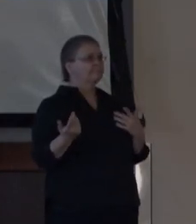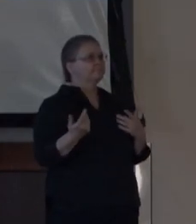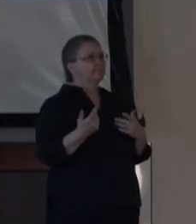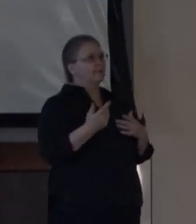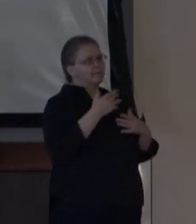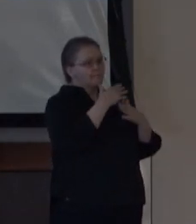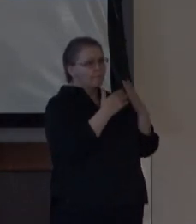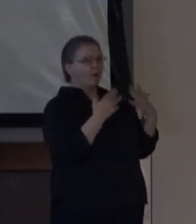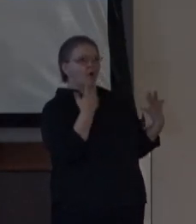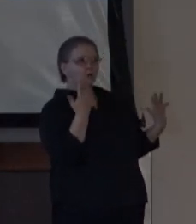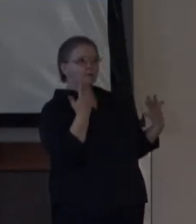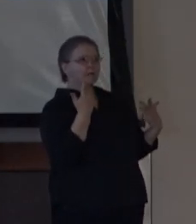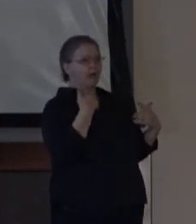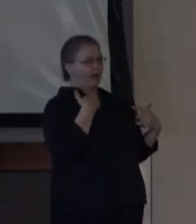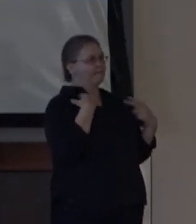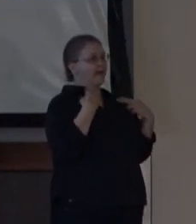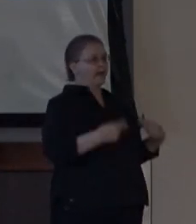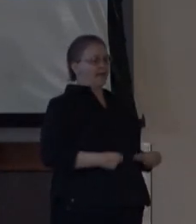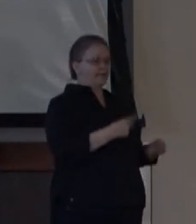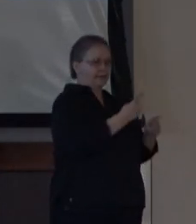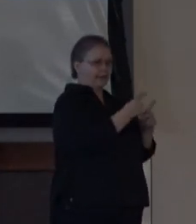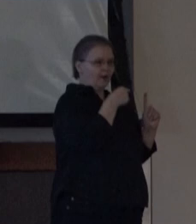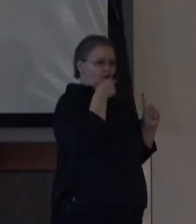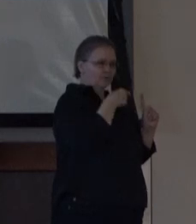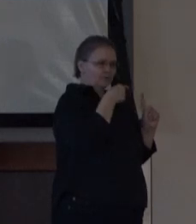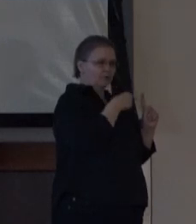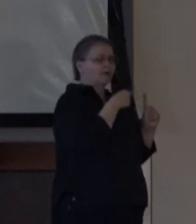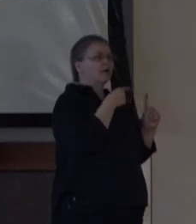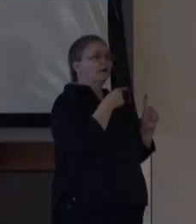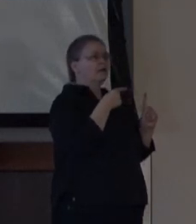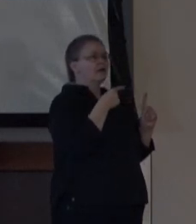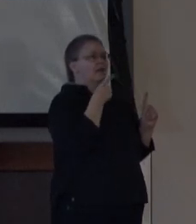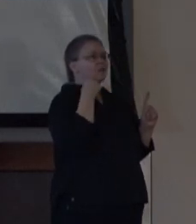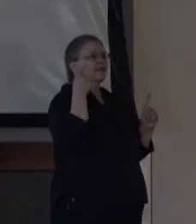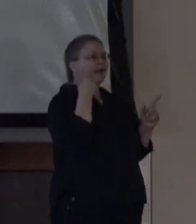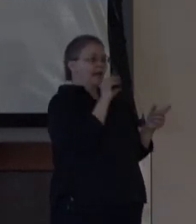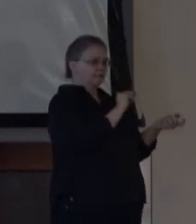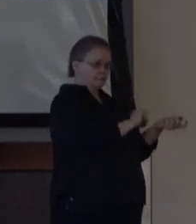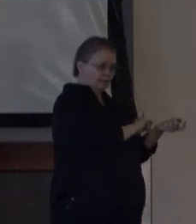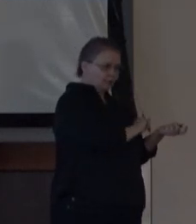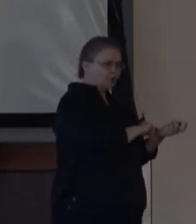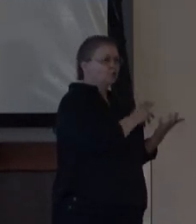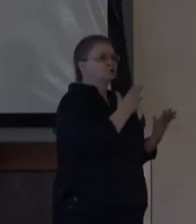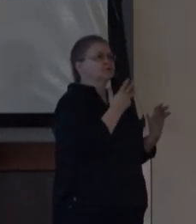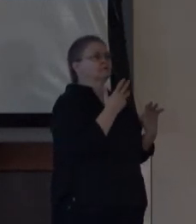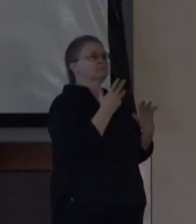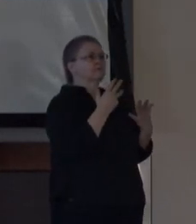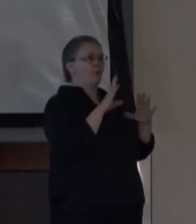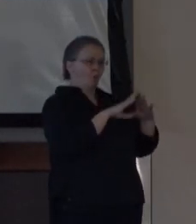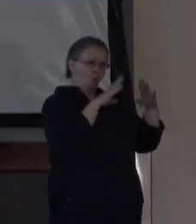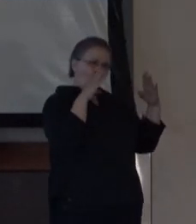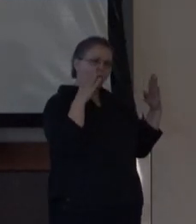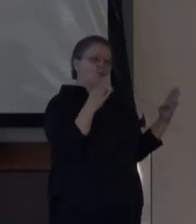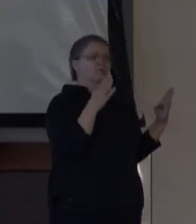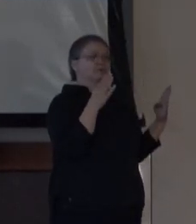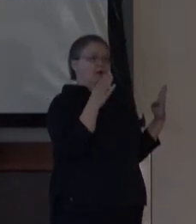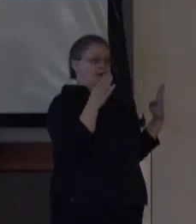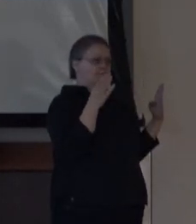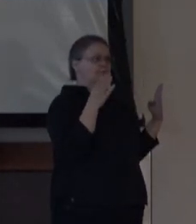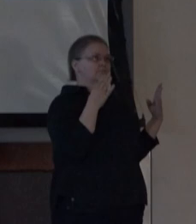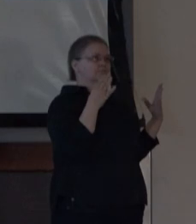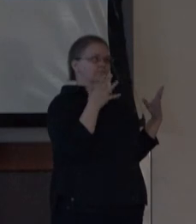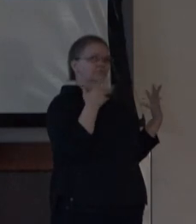in part because I was a healthcare professional. Being a healthcare professional and being a nurse opened up a